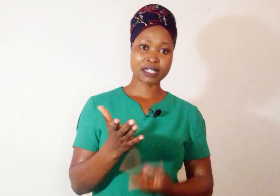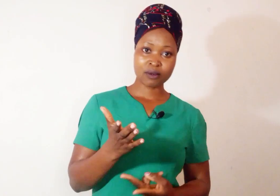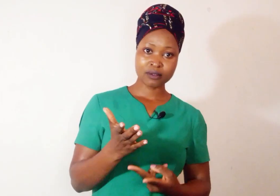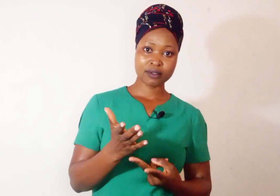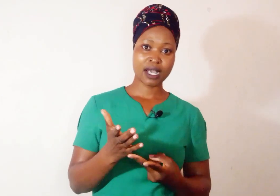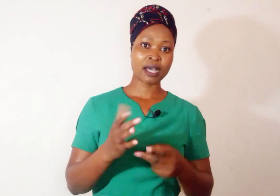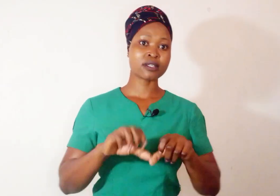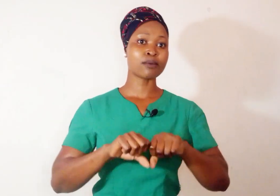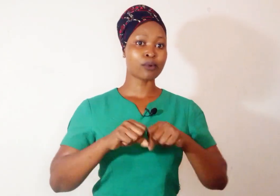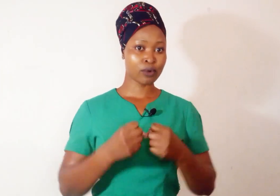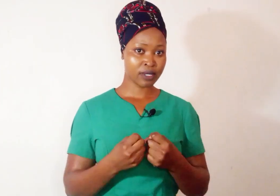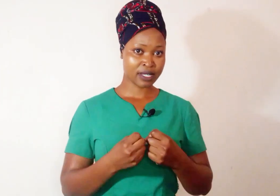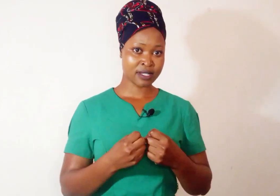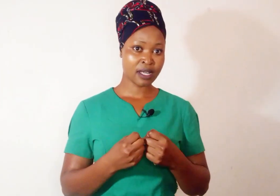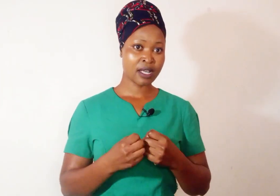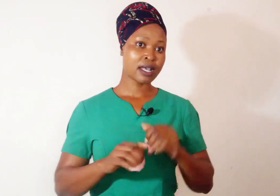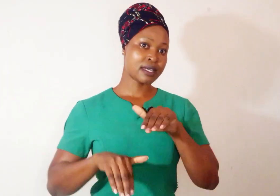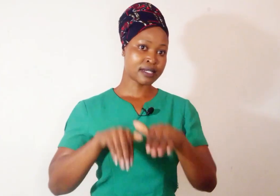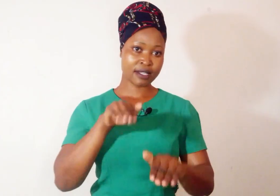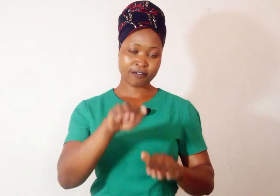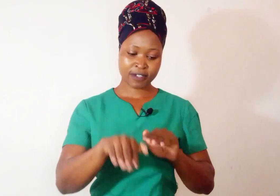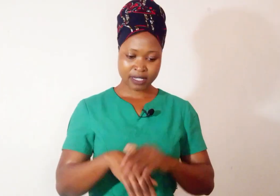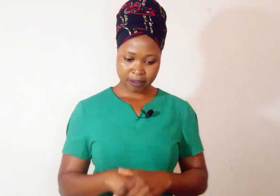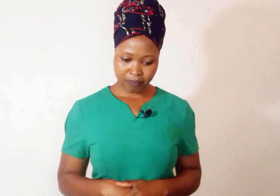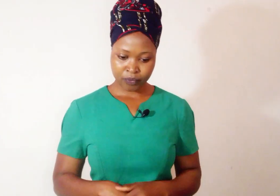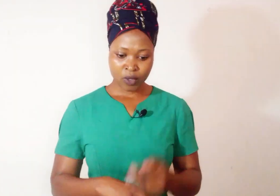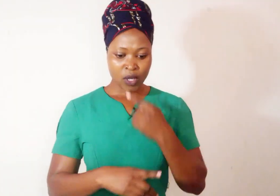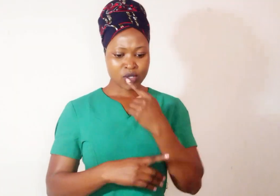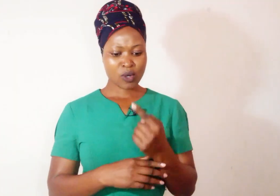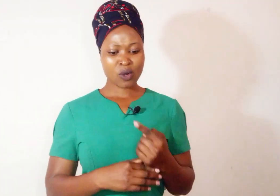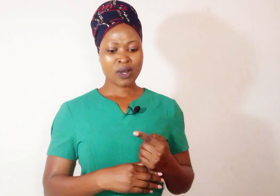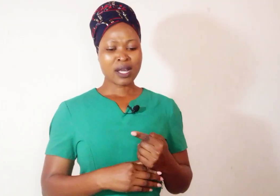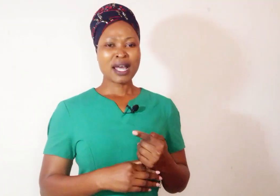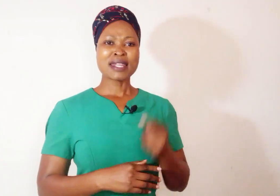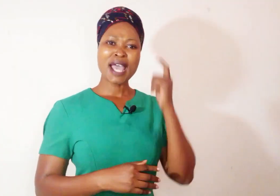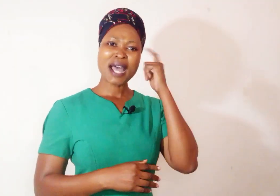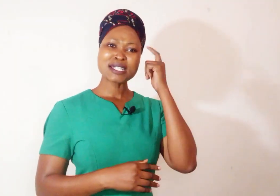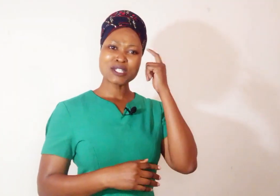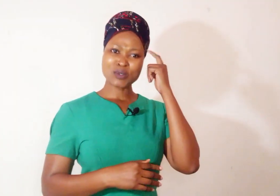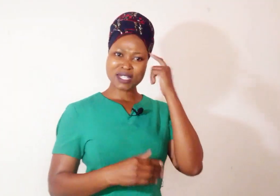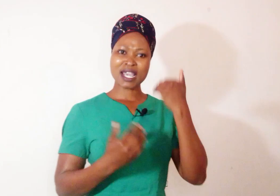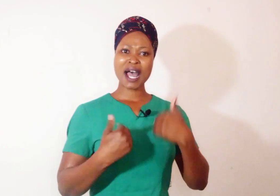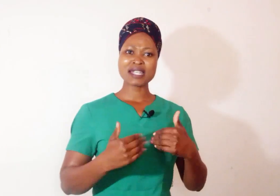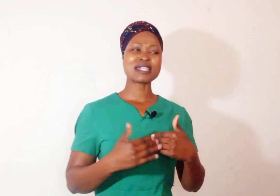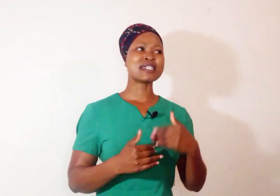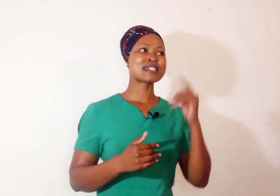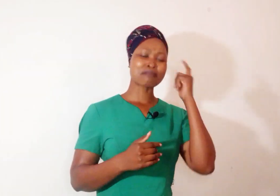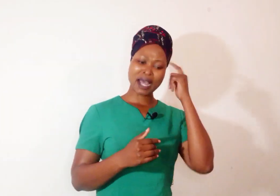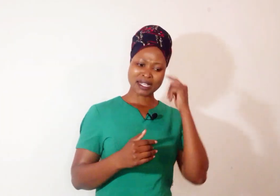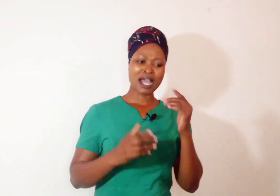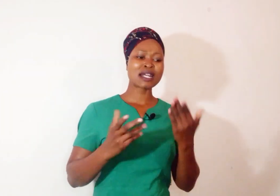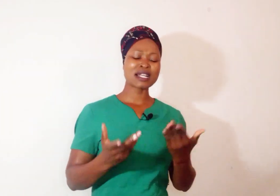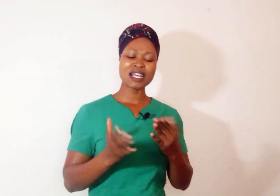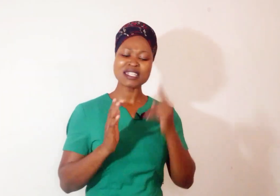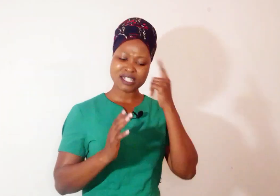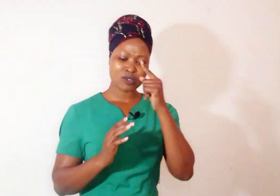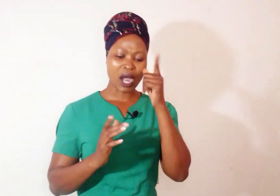down and he broke his feet. So the attitude he had in his mind, listen to how